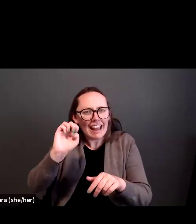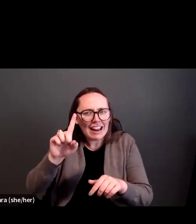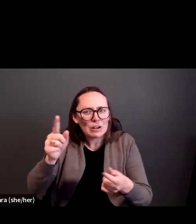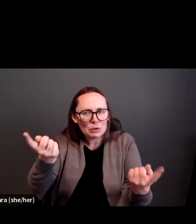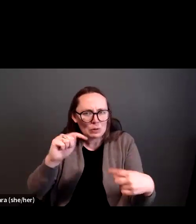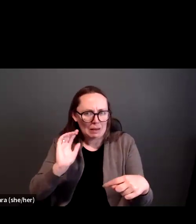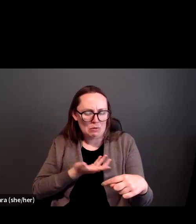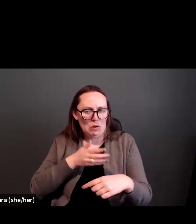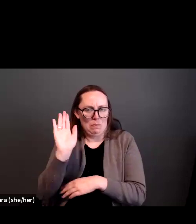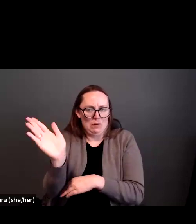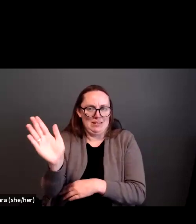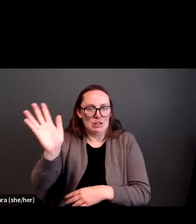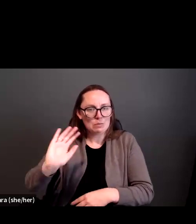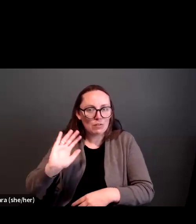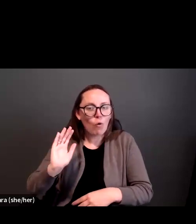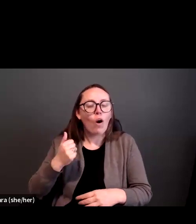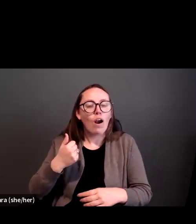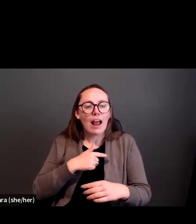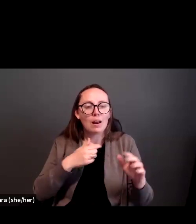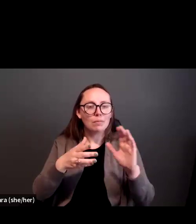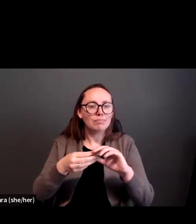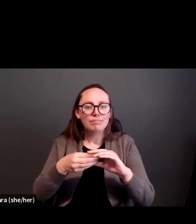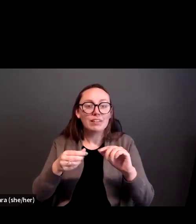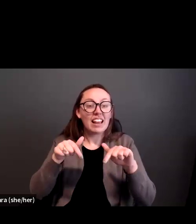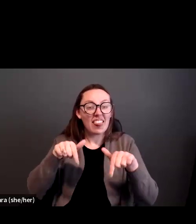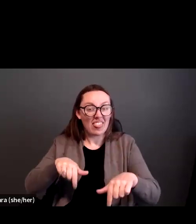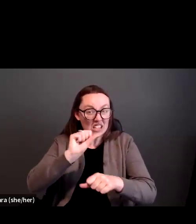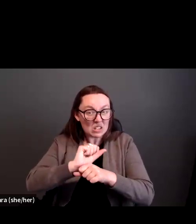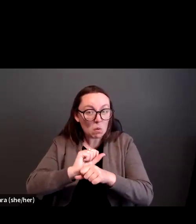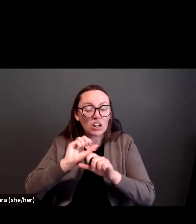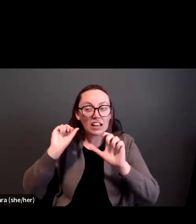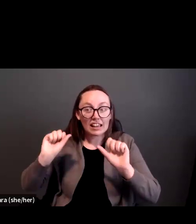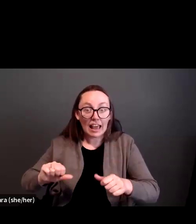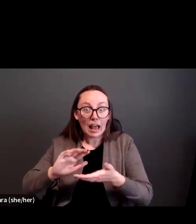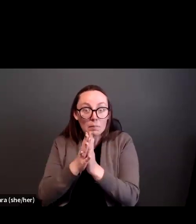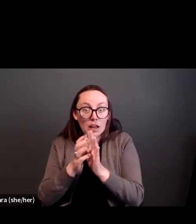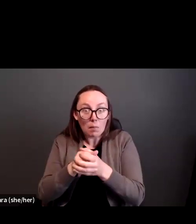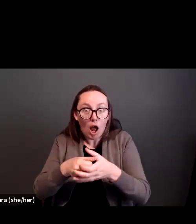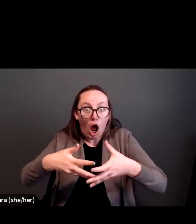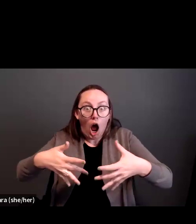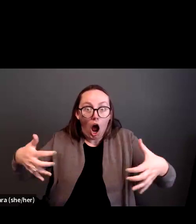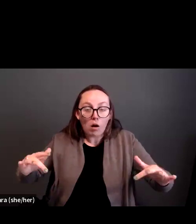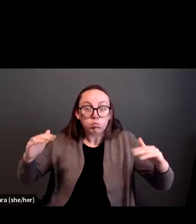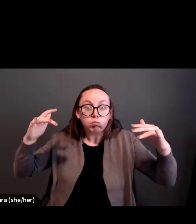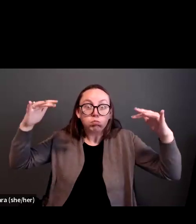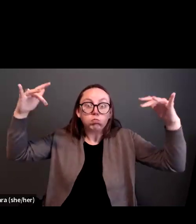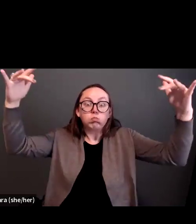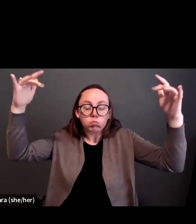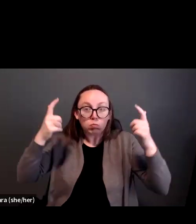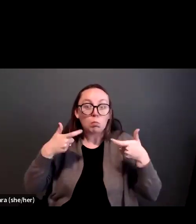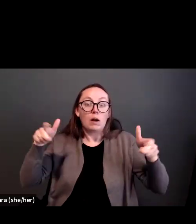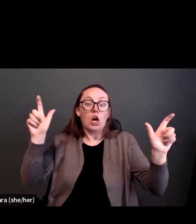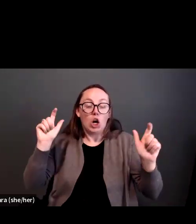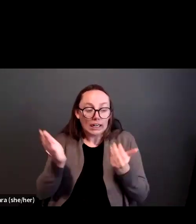this work, and it's like, is this work scalable? Not really, like, the amount of time that Cartland and I put into workshops